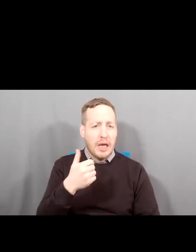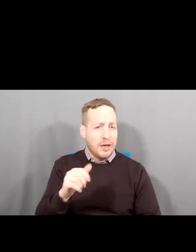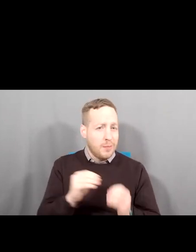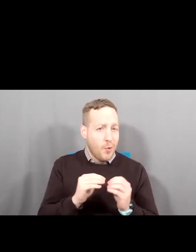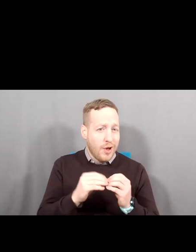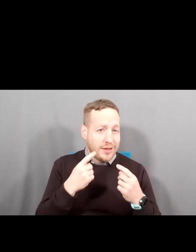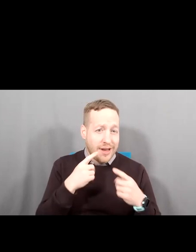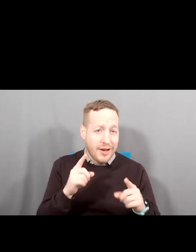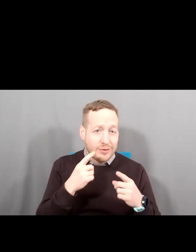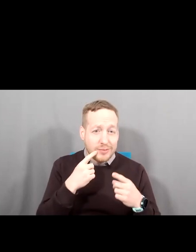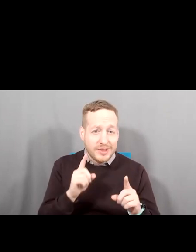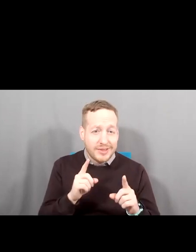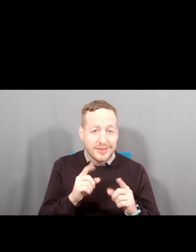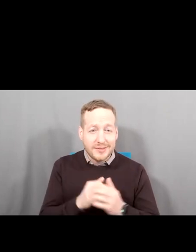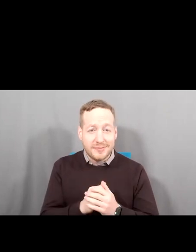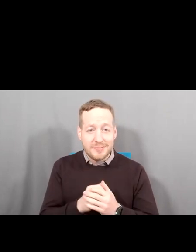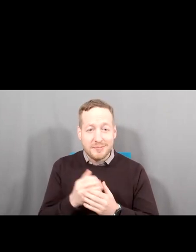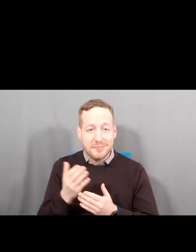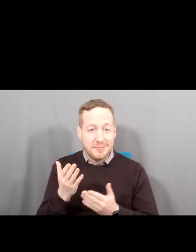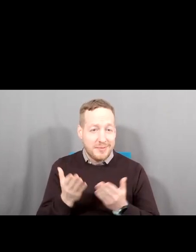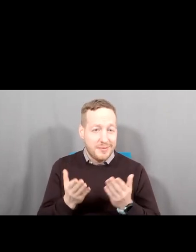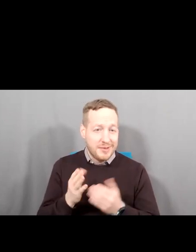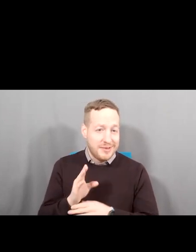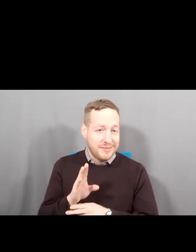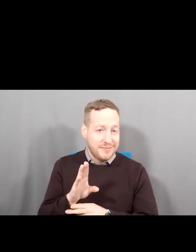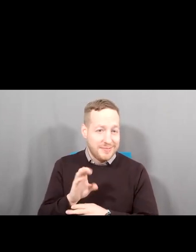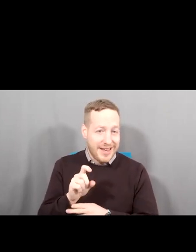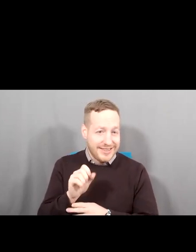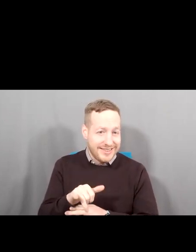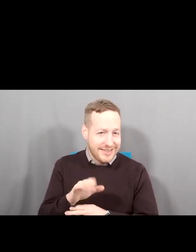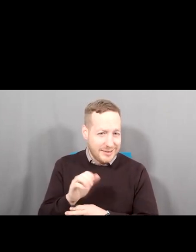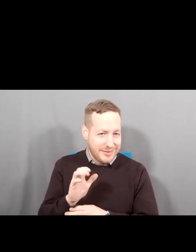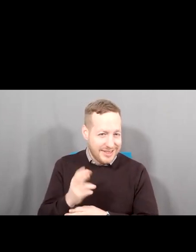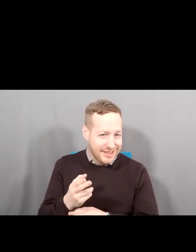them. Are there any more announcements?